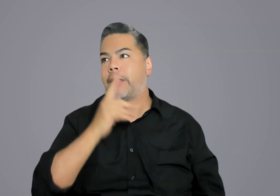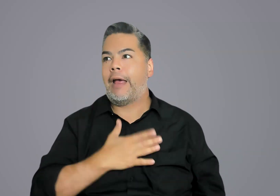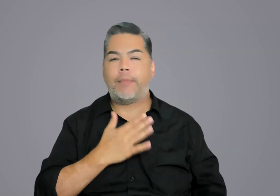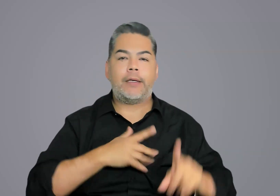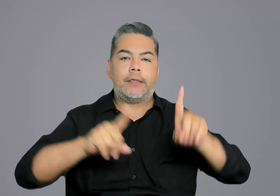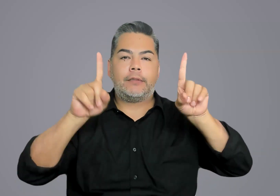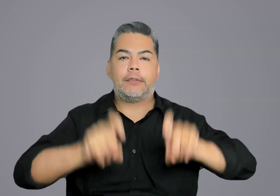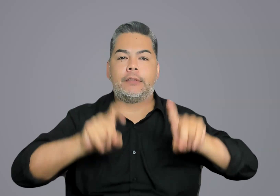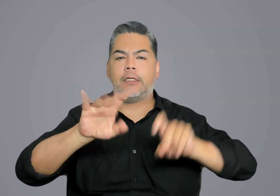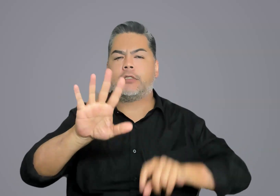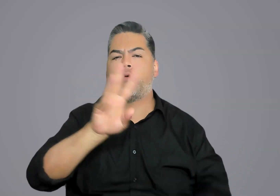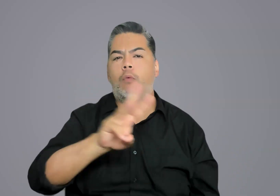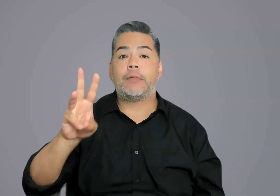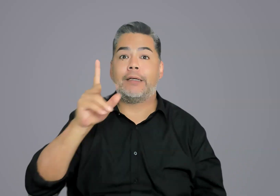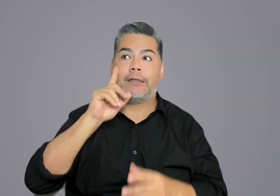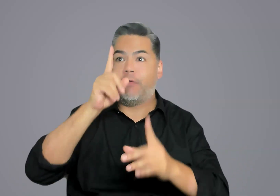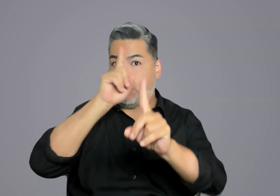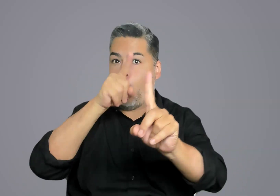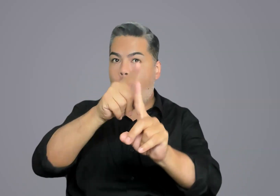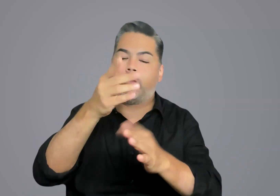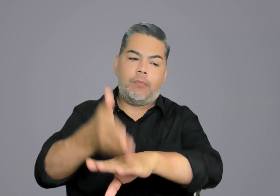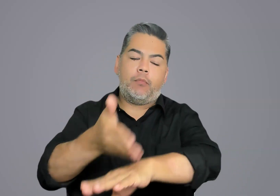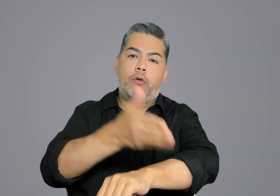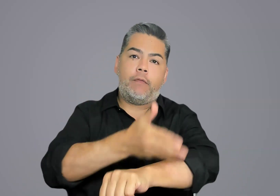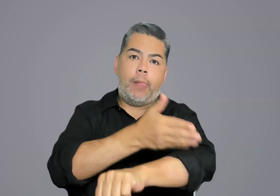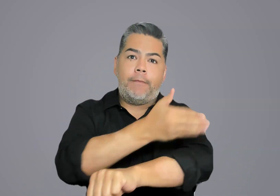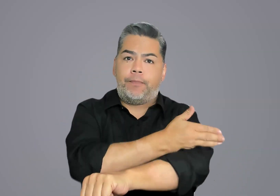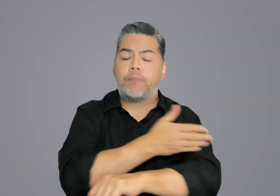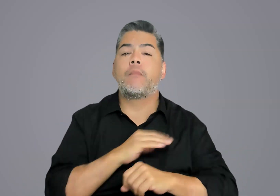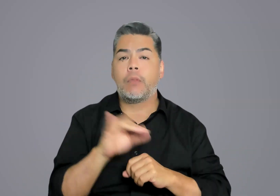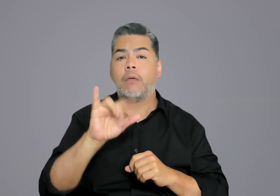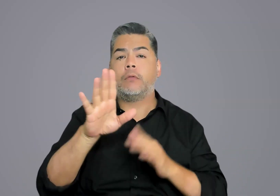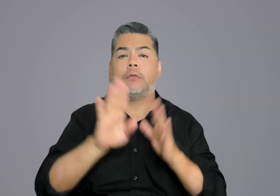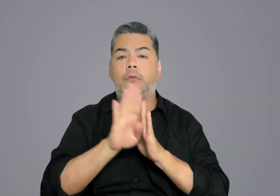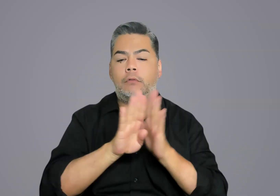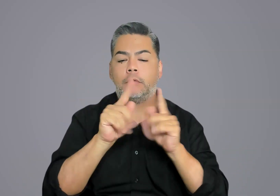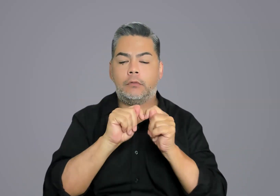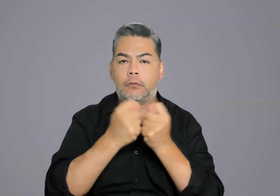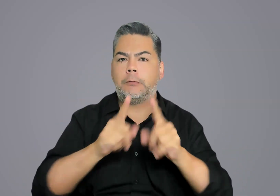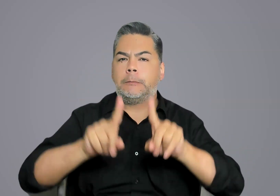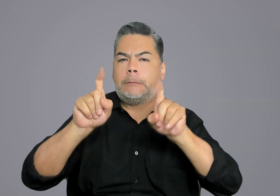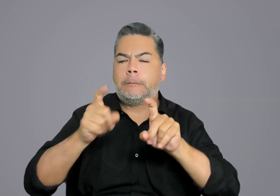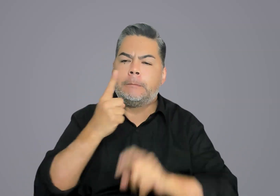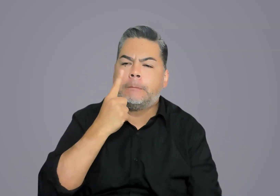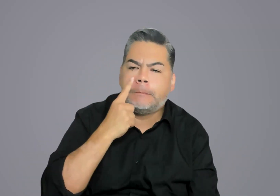your website in order to help make it better. You can also have your developer team run experiments. Have them use only